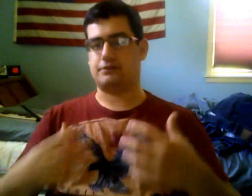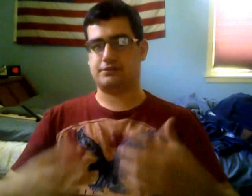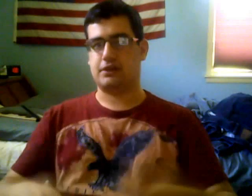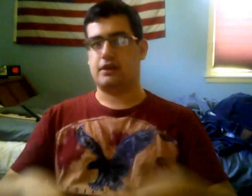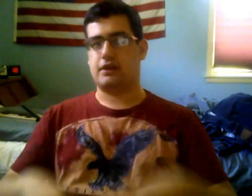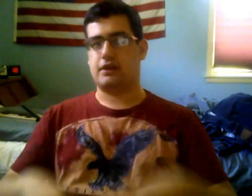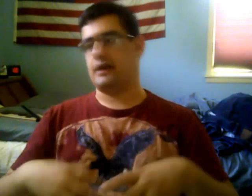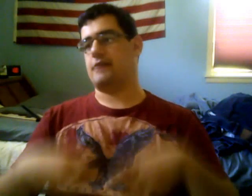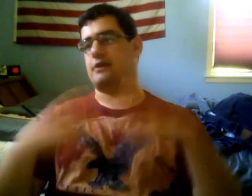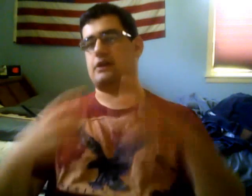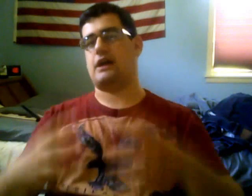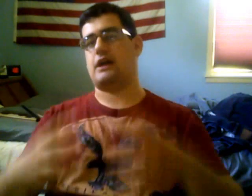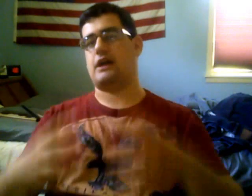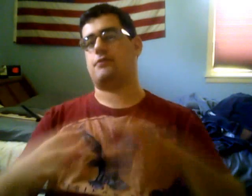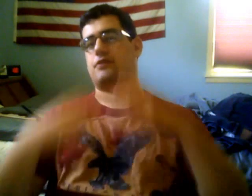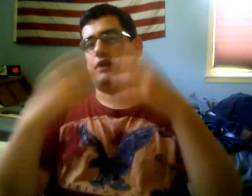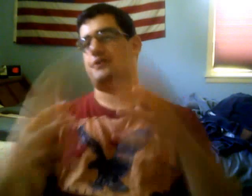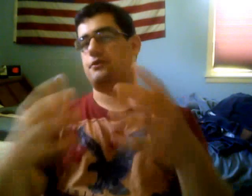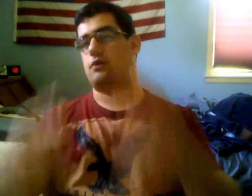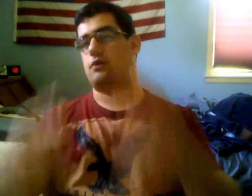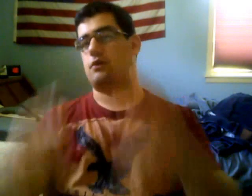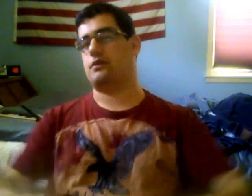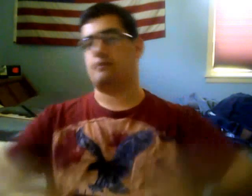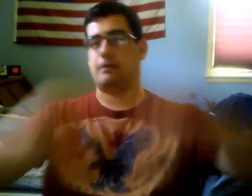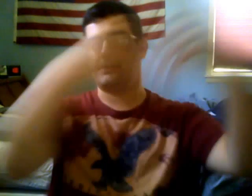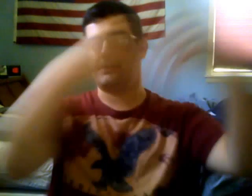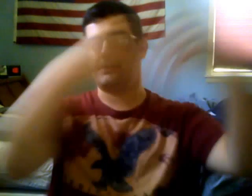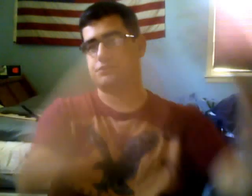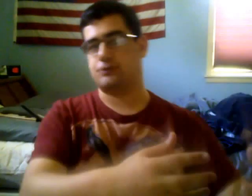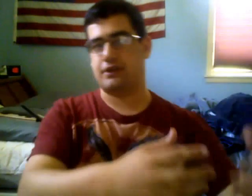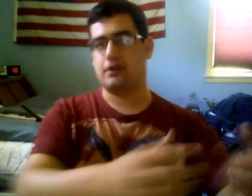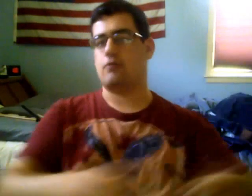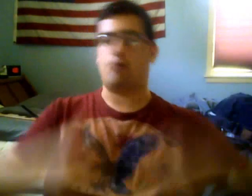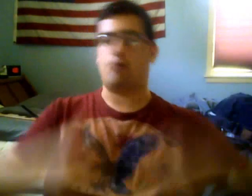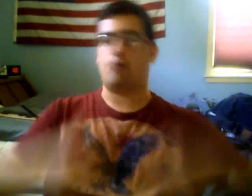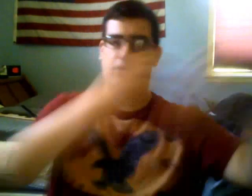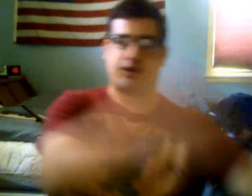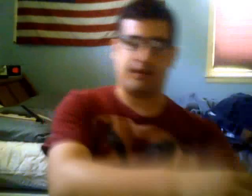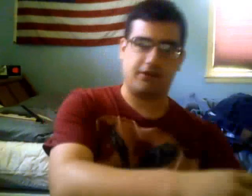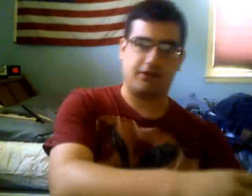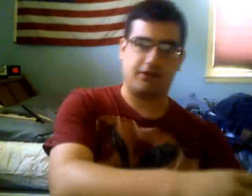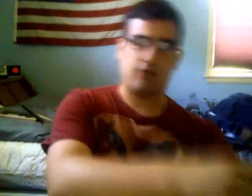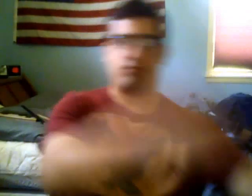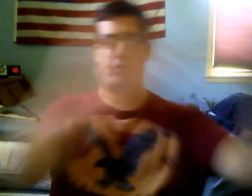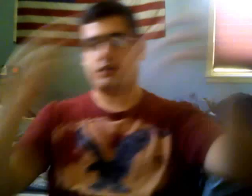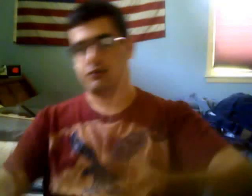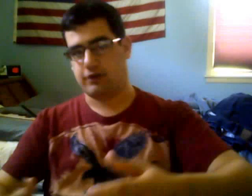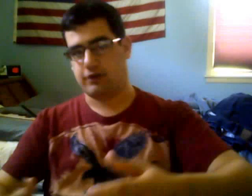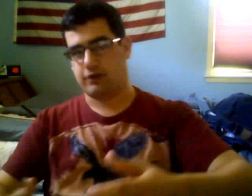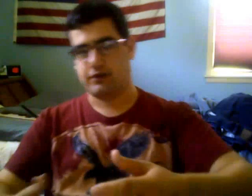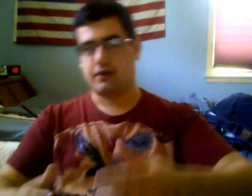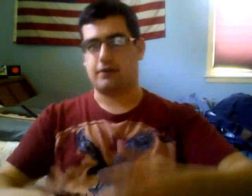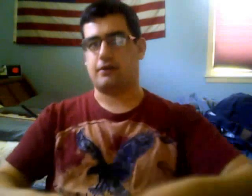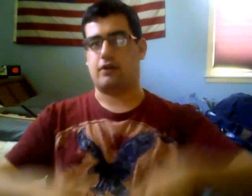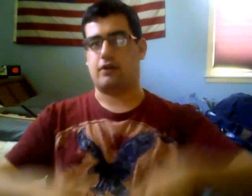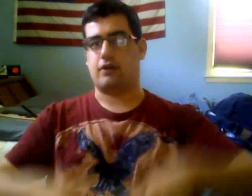Americans, hey, America, I will never lie to you. Look what the Republicans are doing with Watergate, with pardoning a crook. If